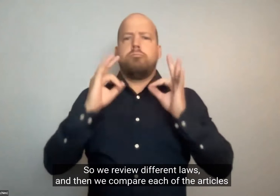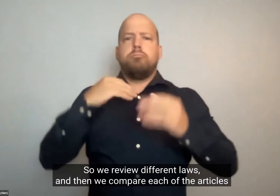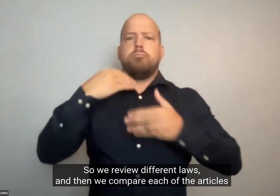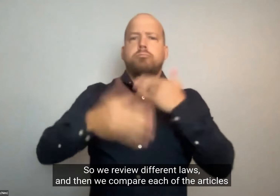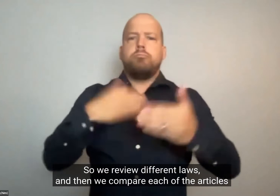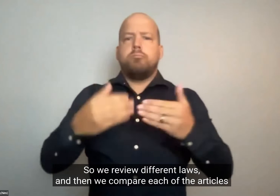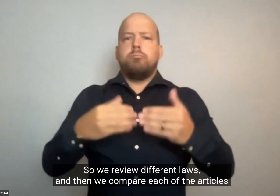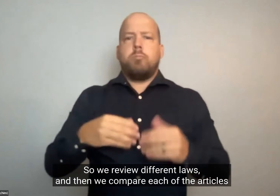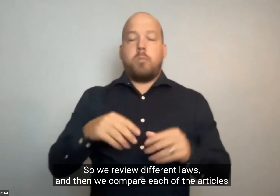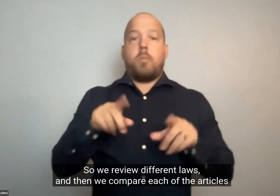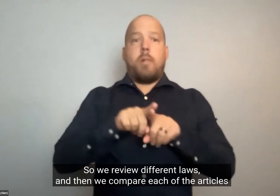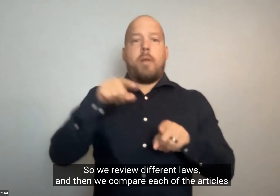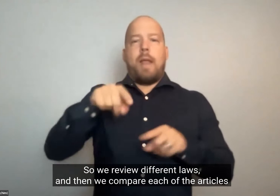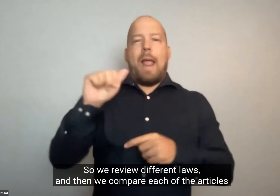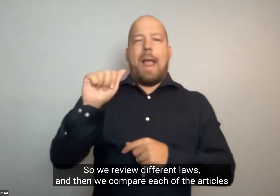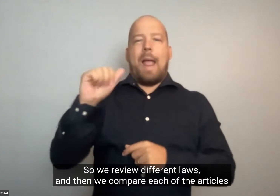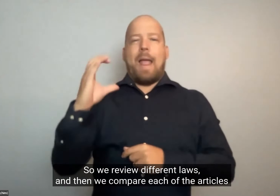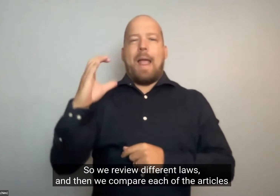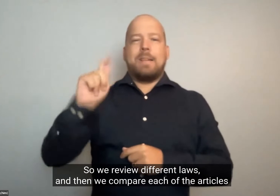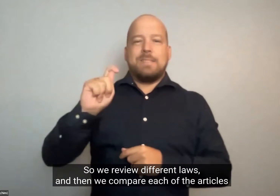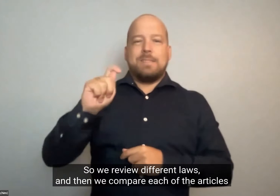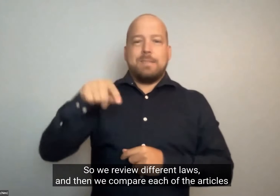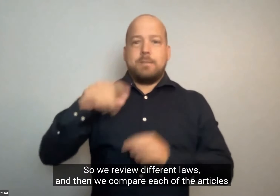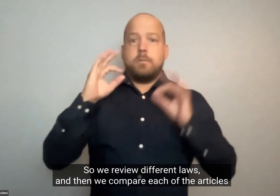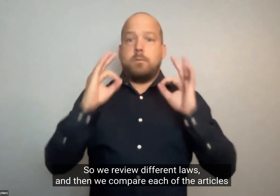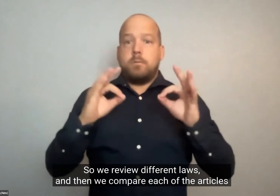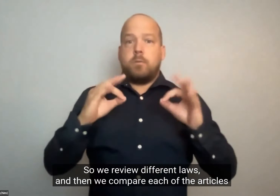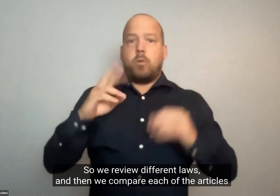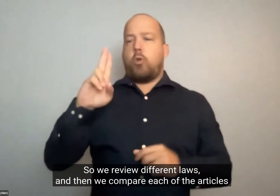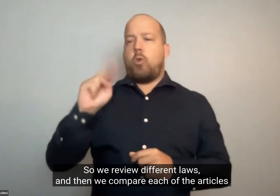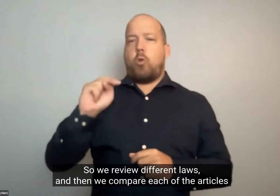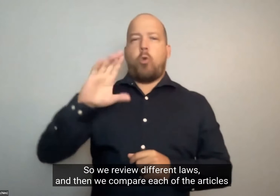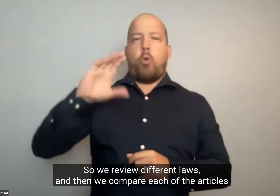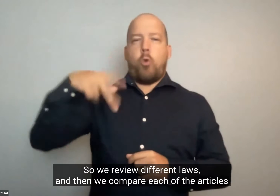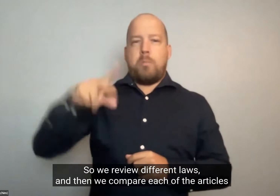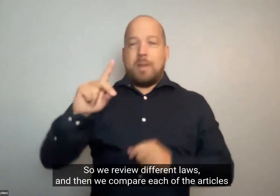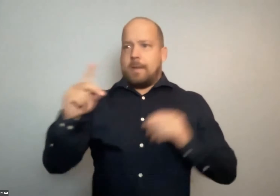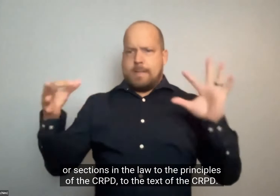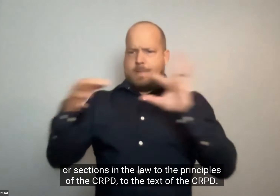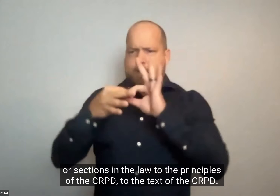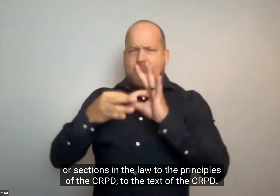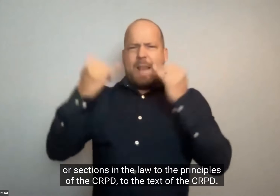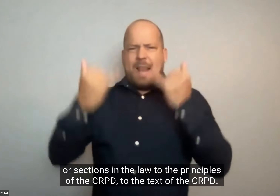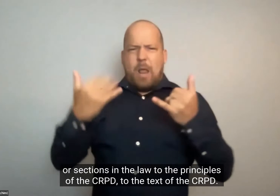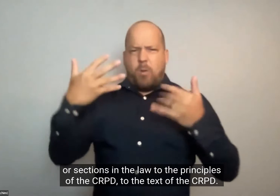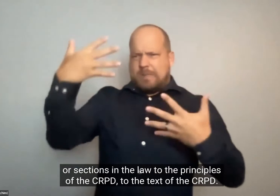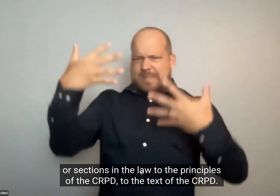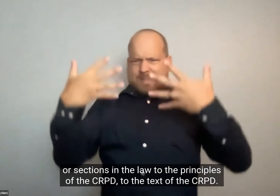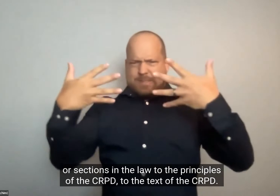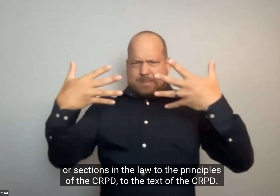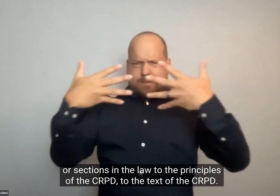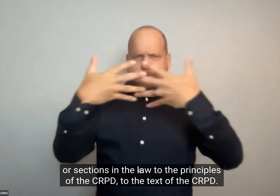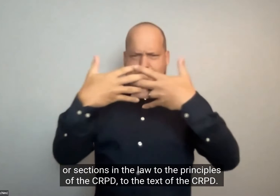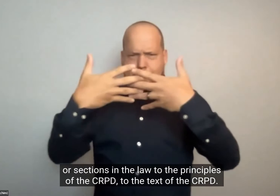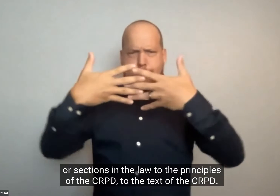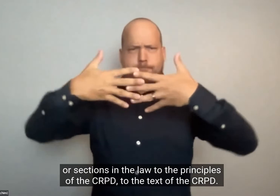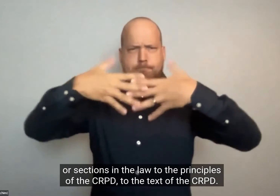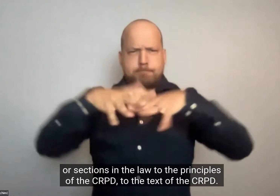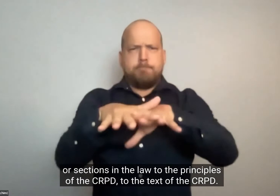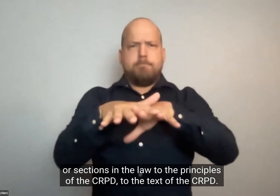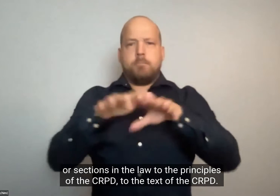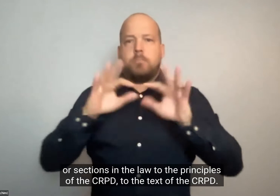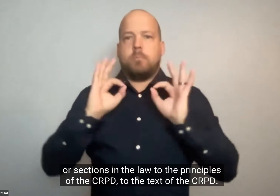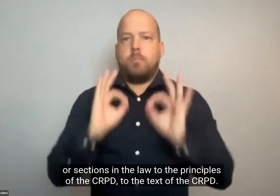different laws, and then we compare each of the articles or sections in the law